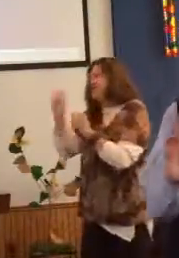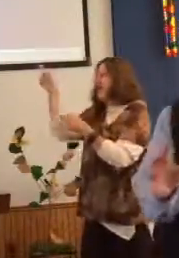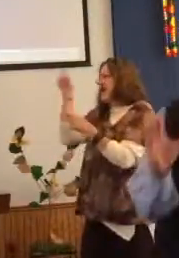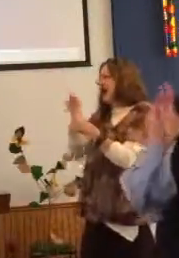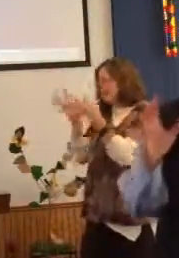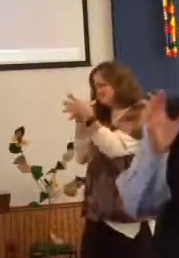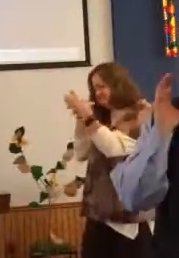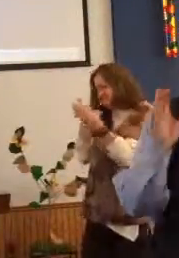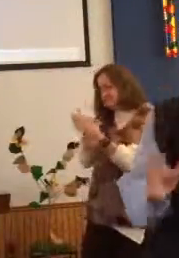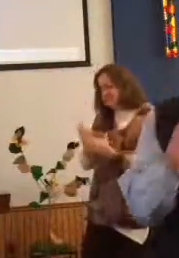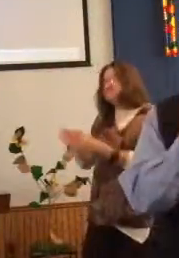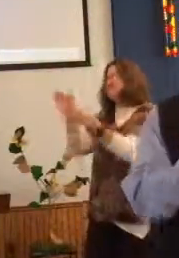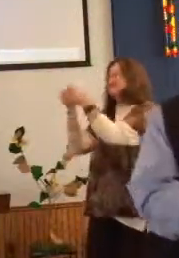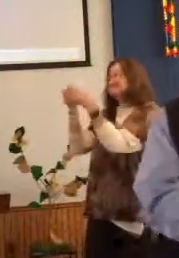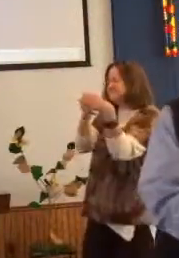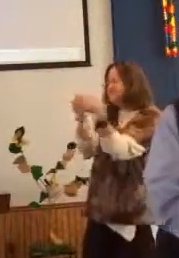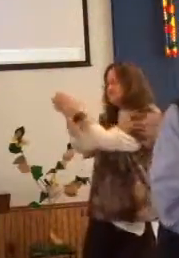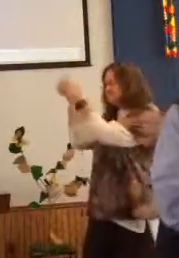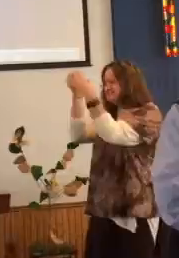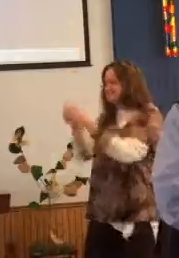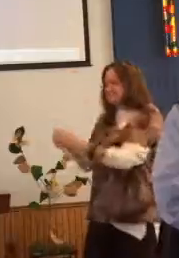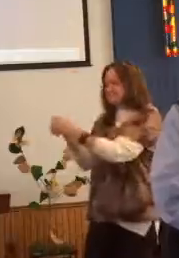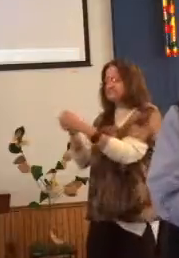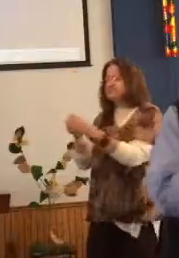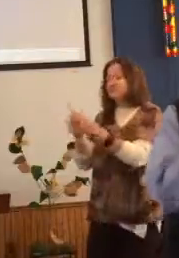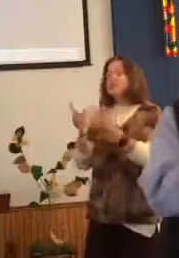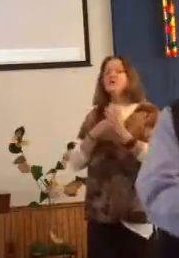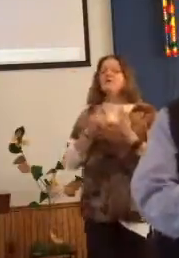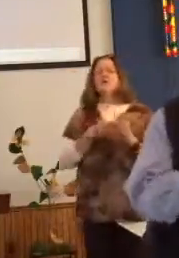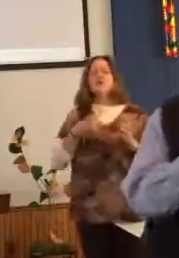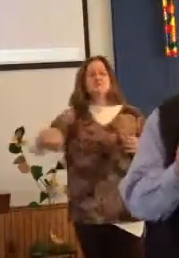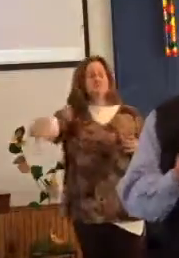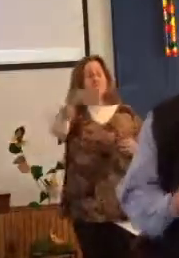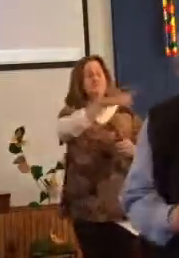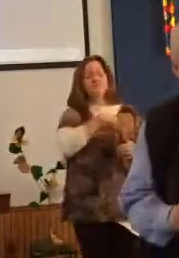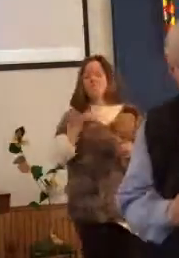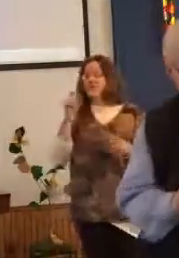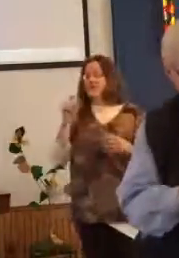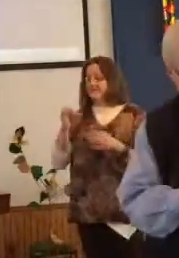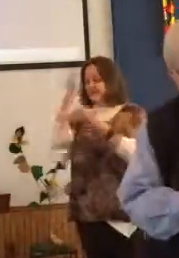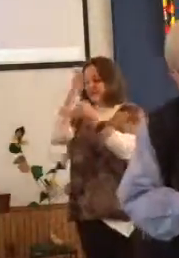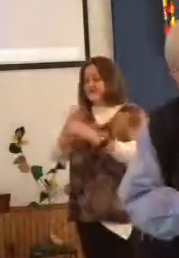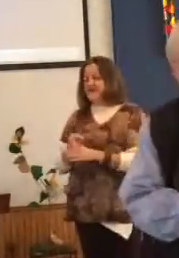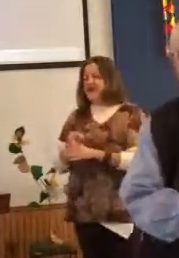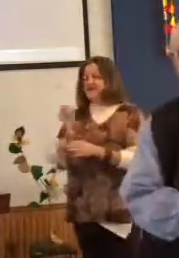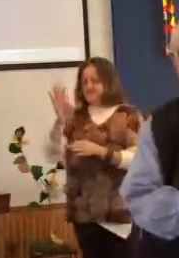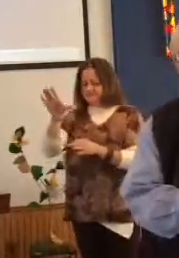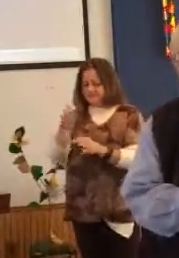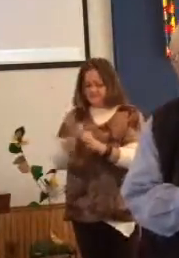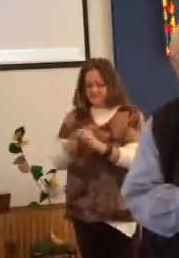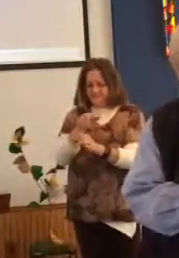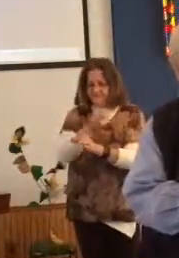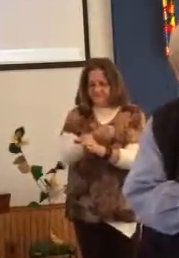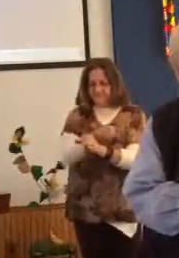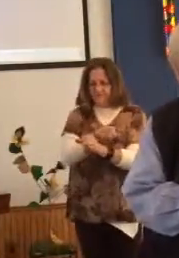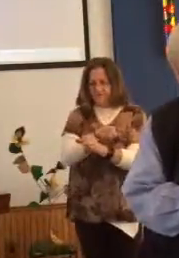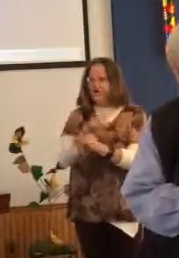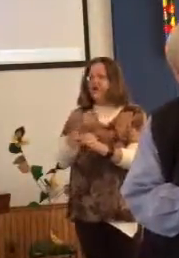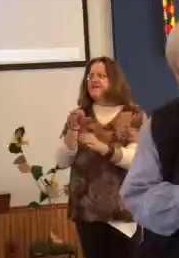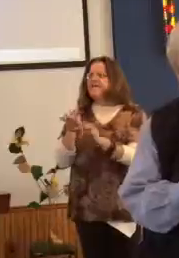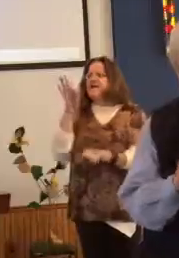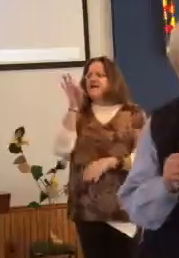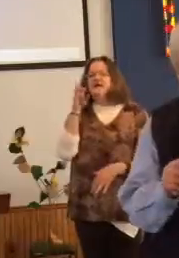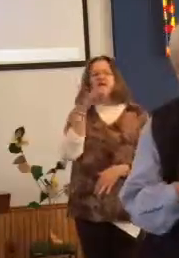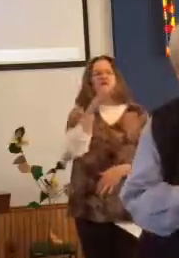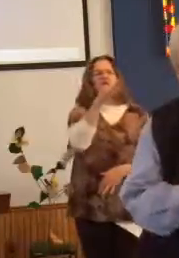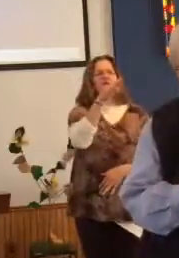Somehow, we need each and every one of us to step out in faith and do the thing that seems right.